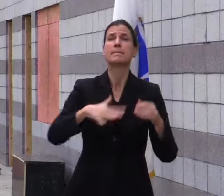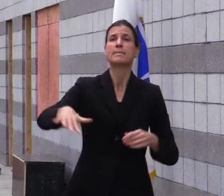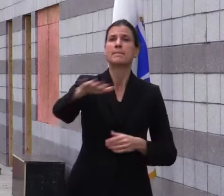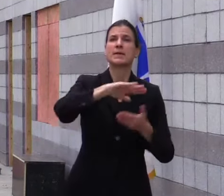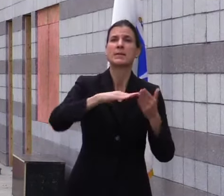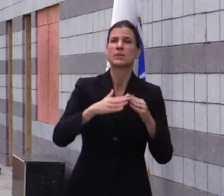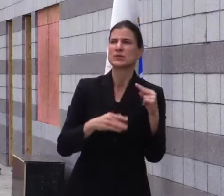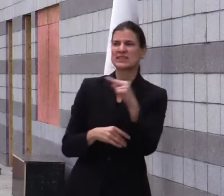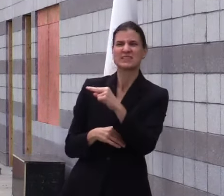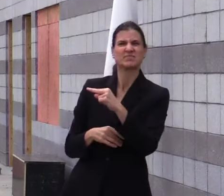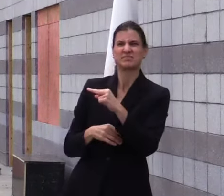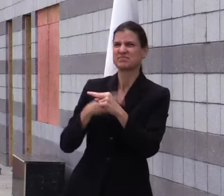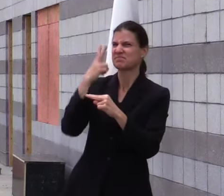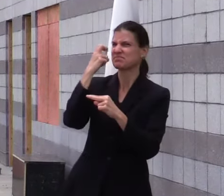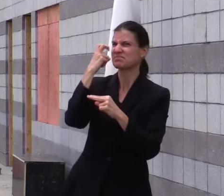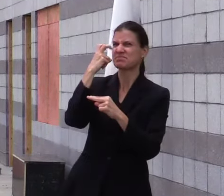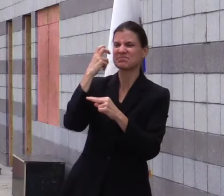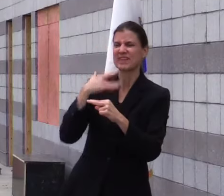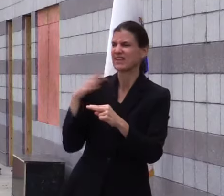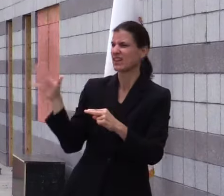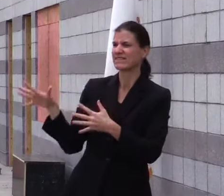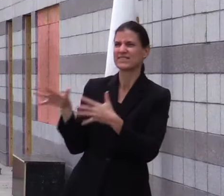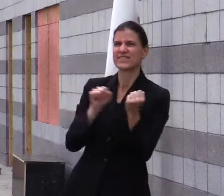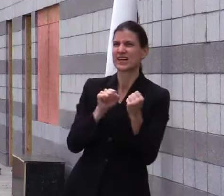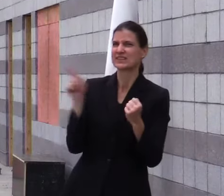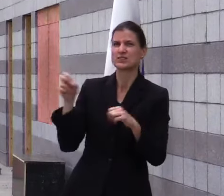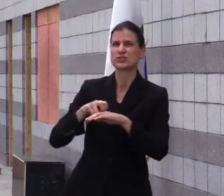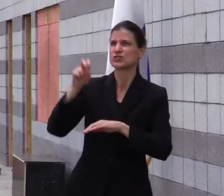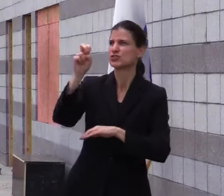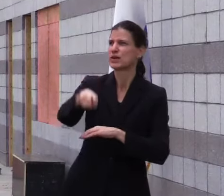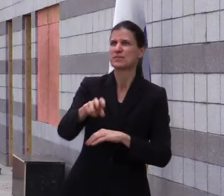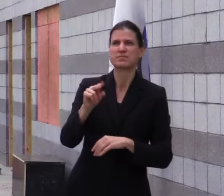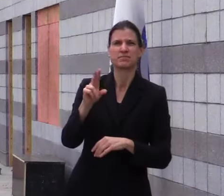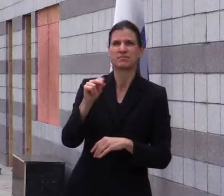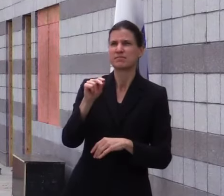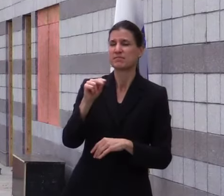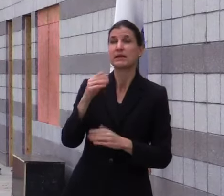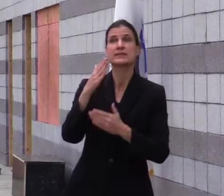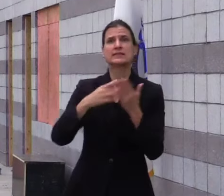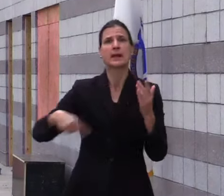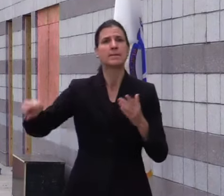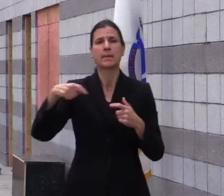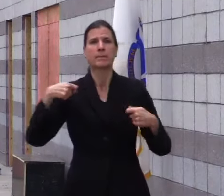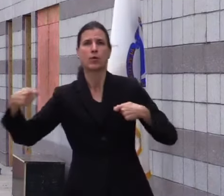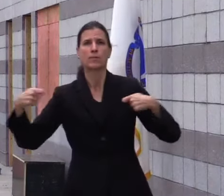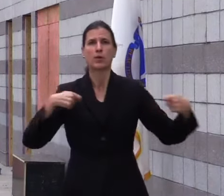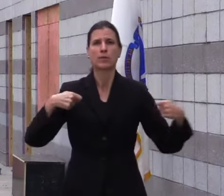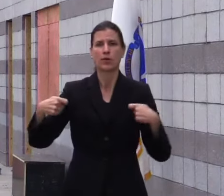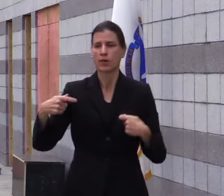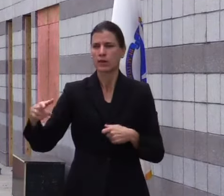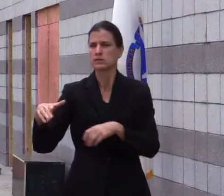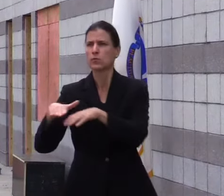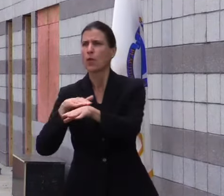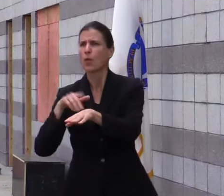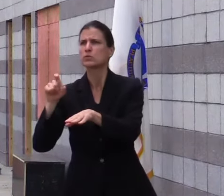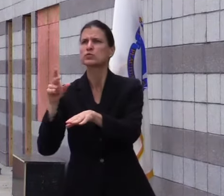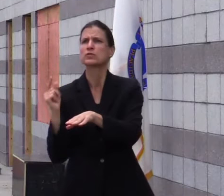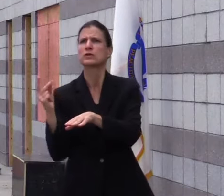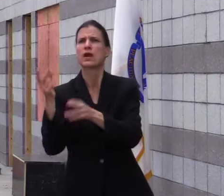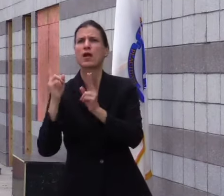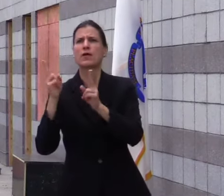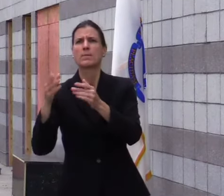people are going to say we're going too fast, and some people are going to say we're going too slow. And some of the people who said we were going too fast made some